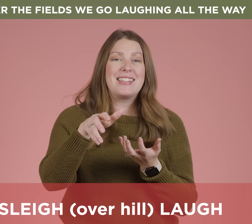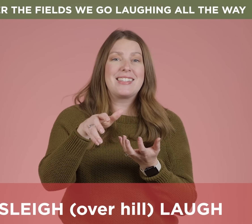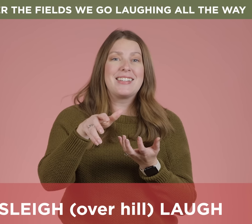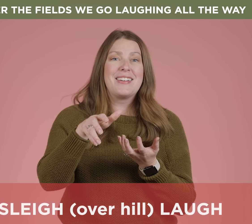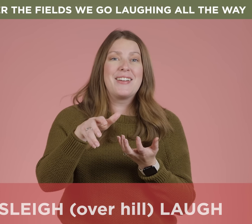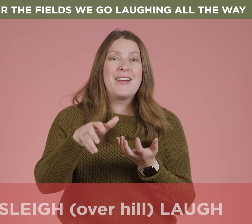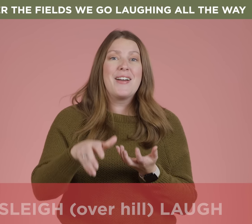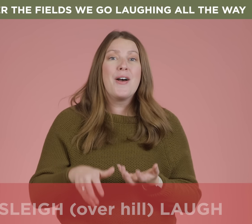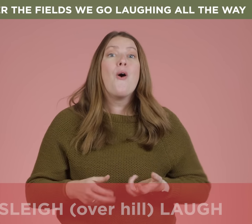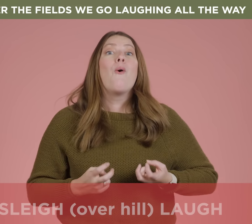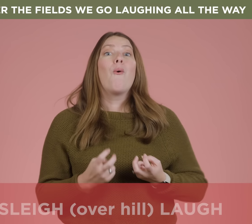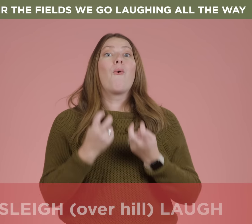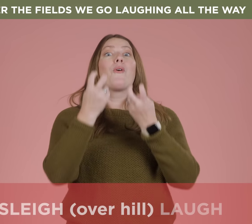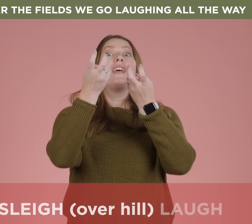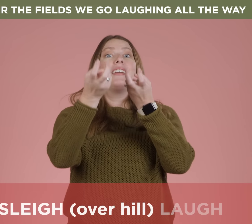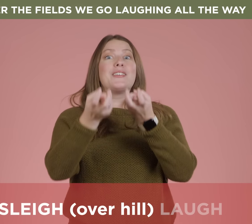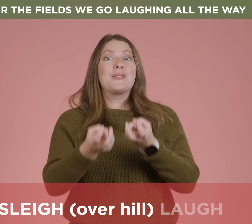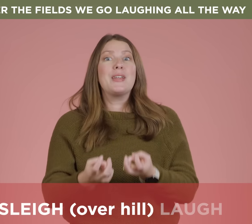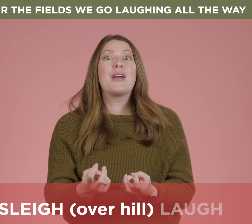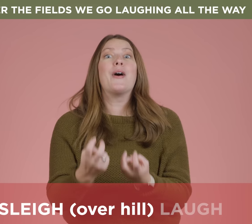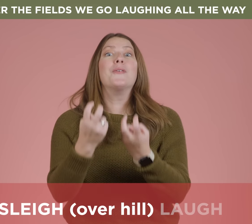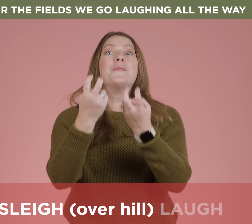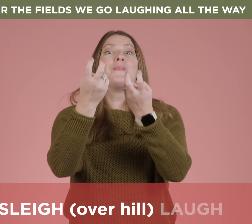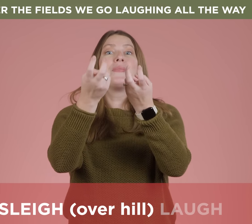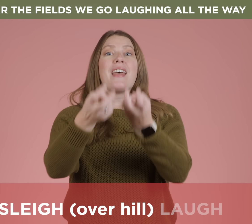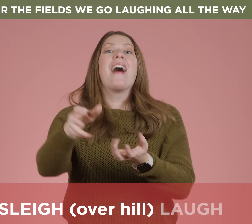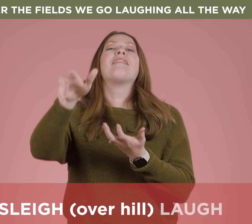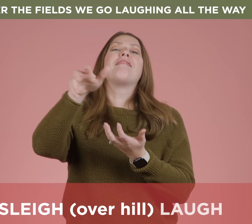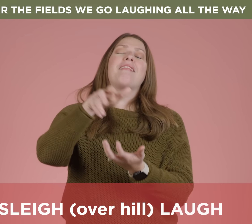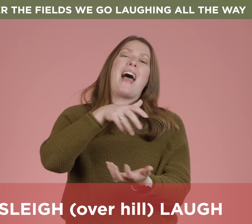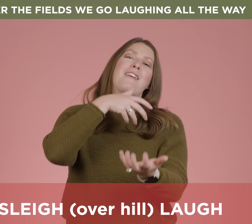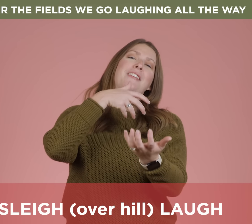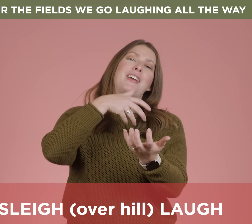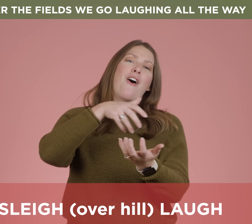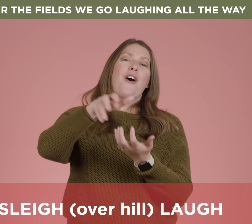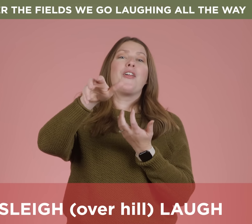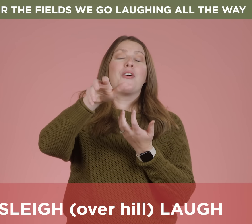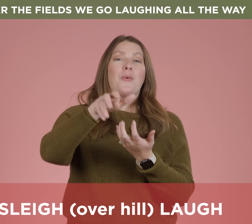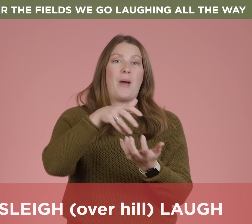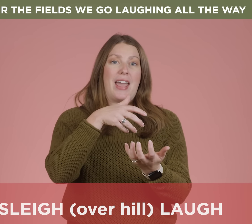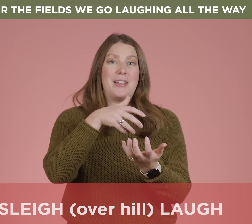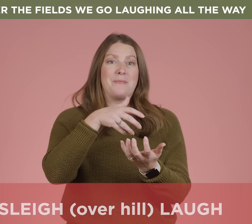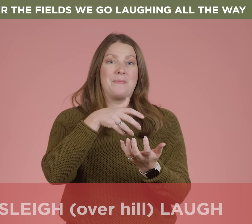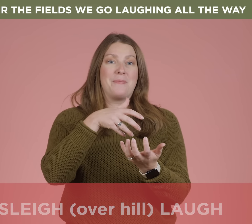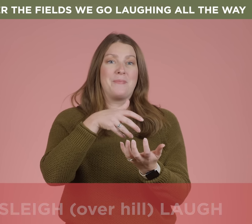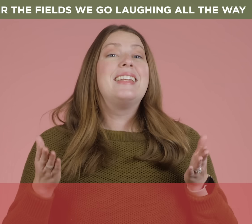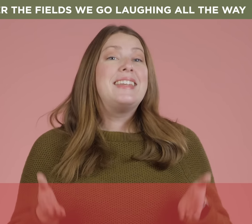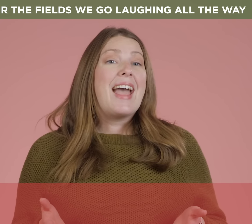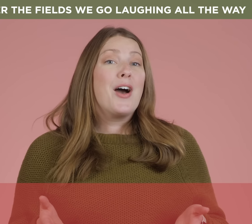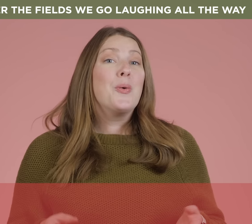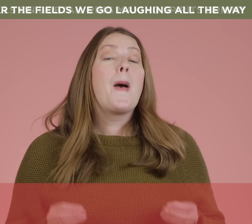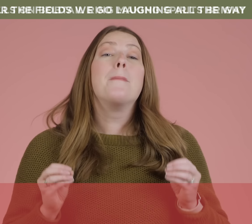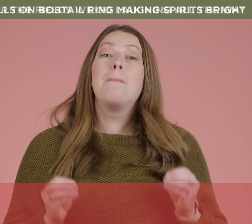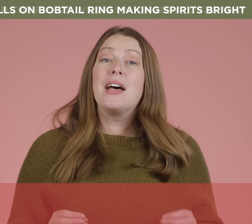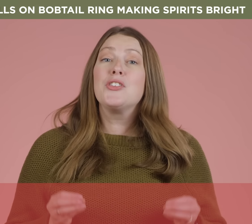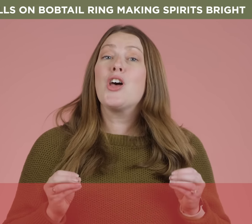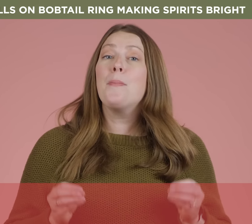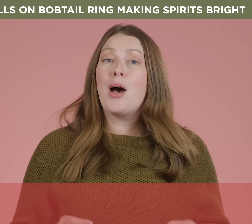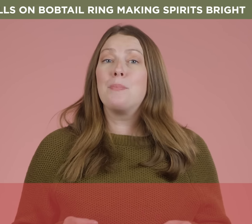this. O'er the hills we go, laughing all the way. Now, bells on